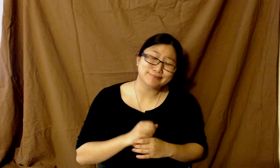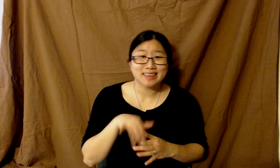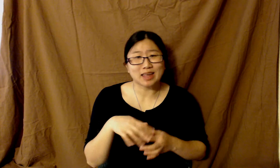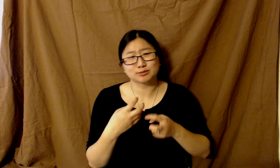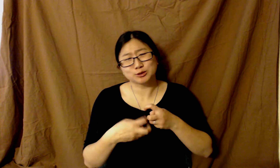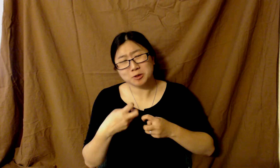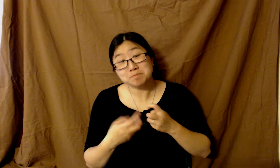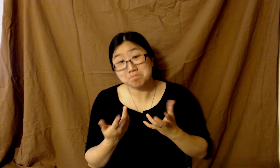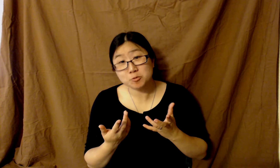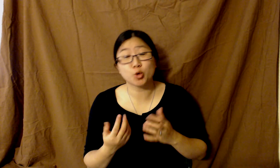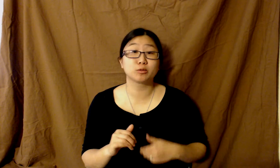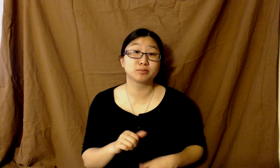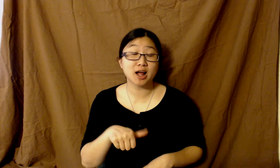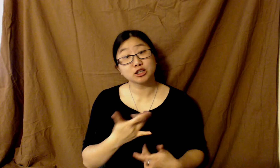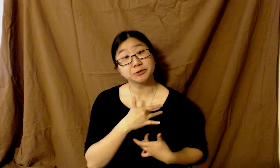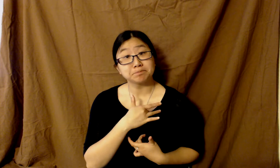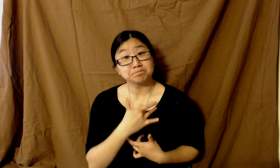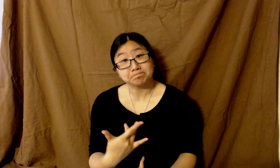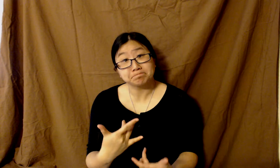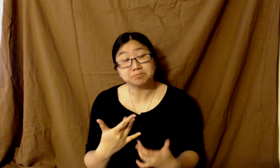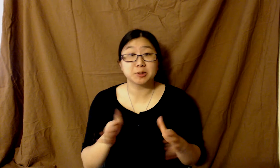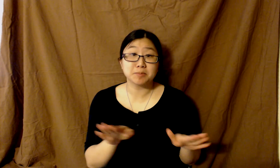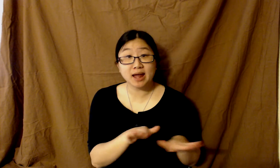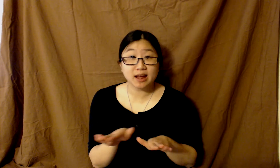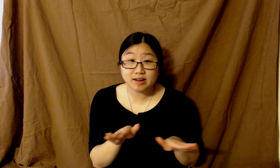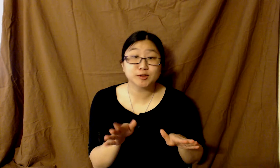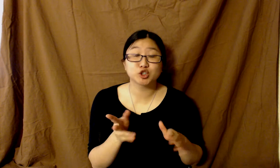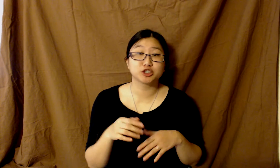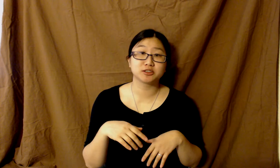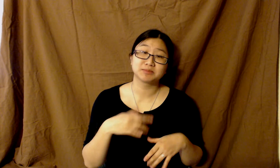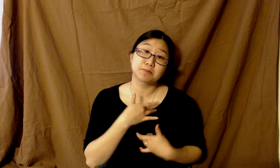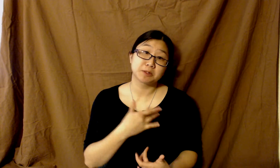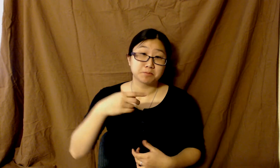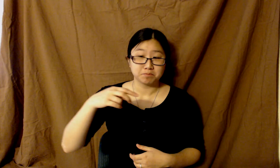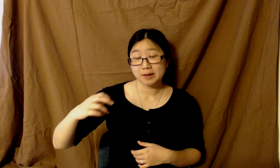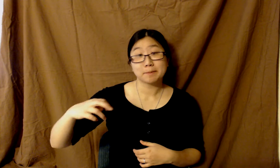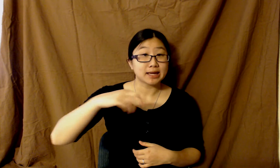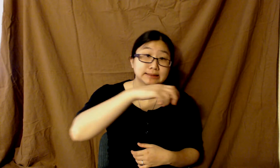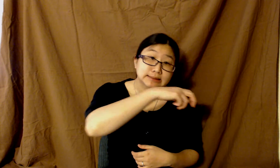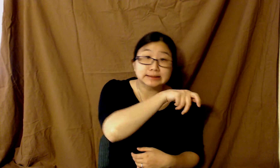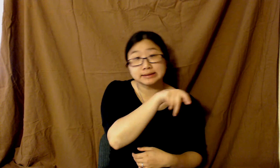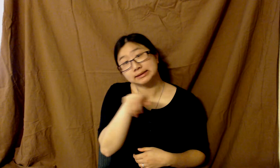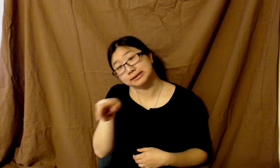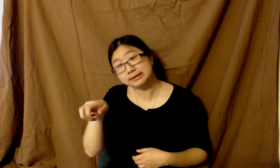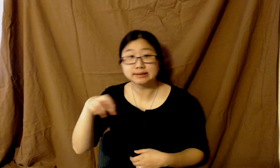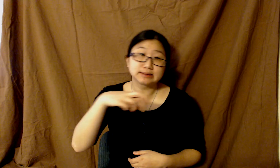common behaviors that you may see in particularly captive animals are pacing stereotypies or swaying stereotypies.